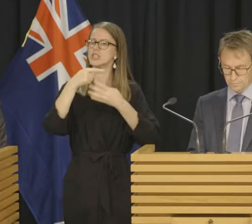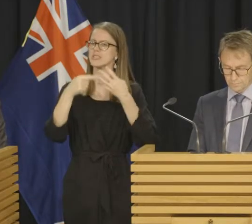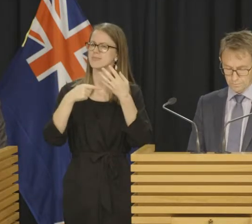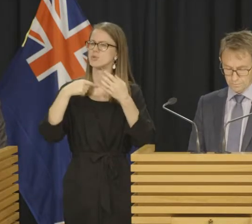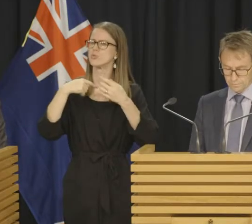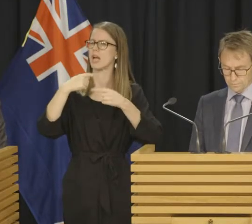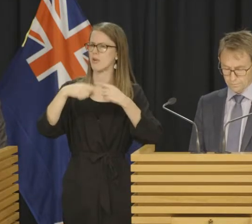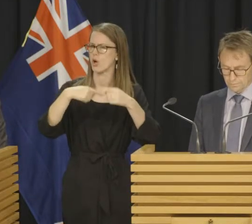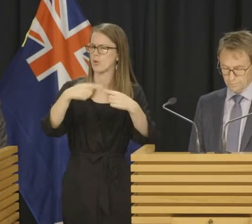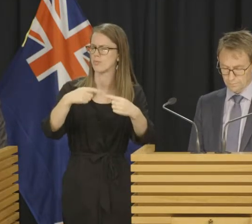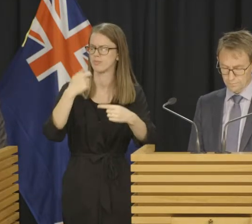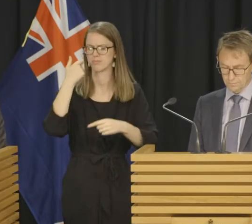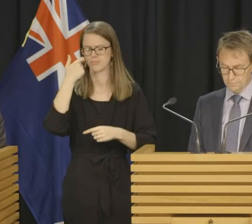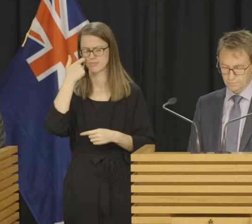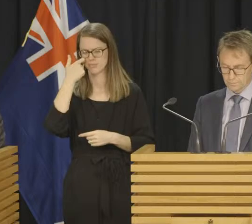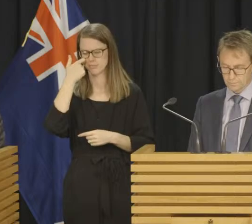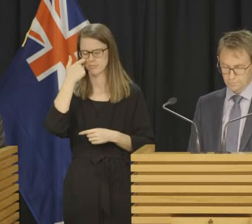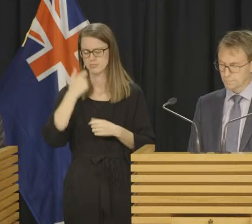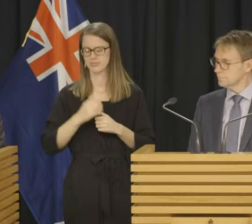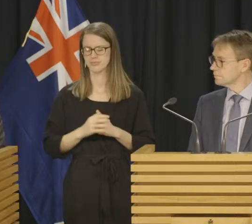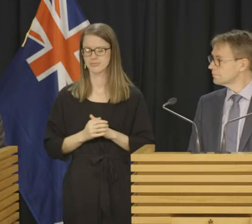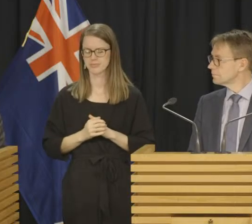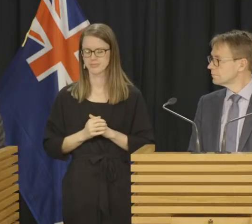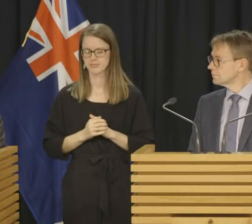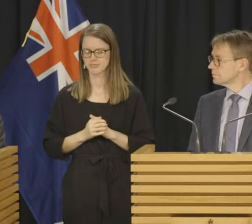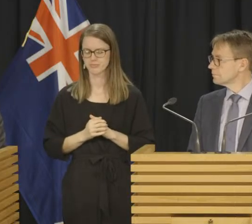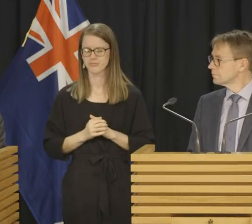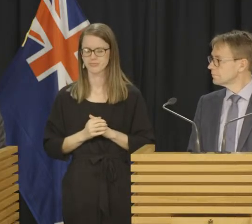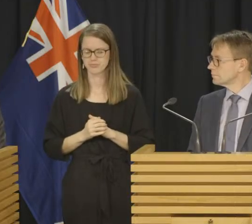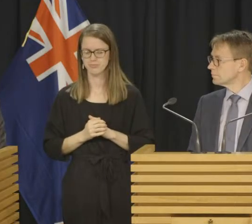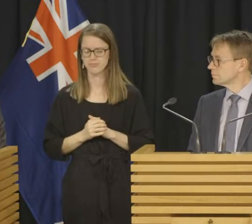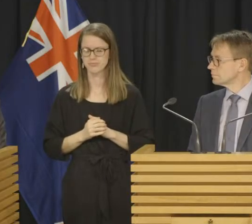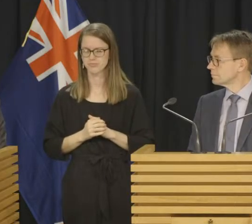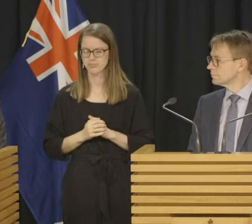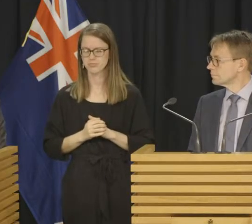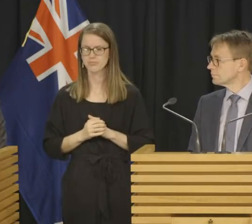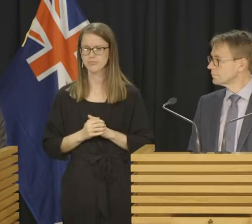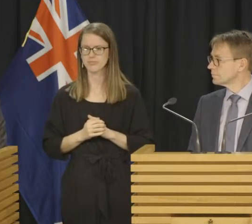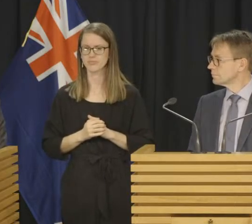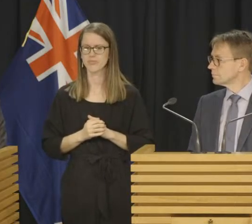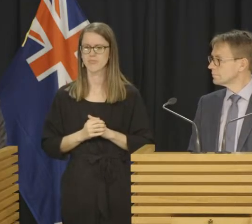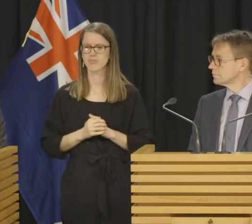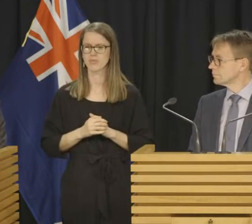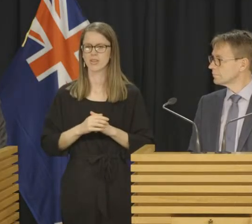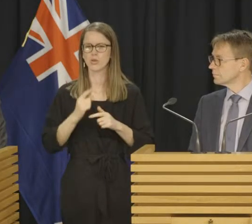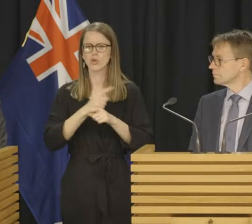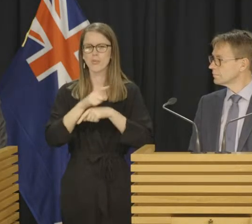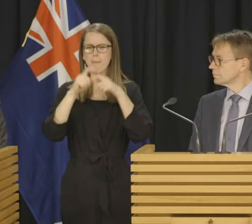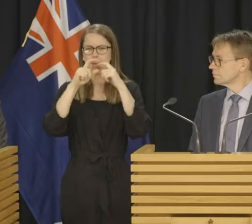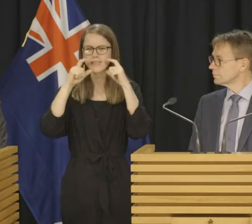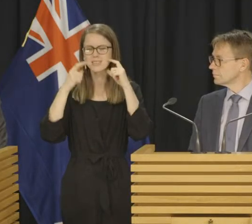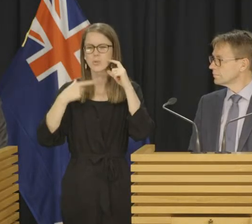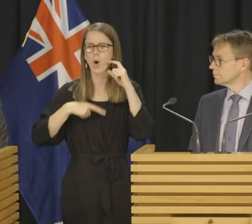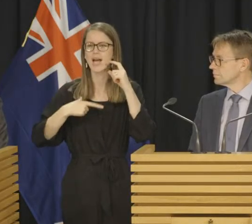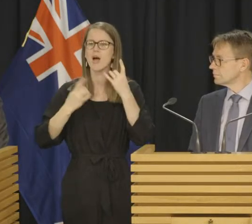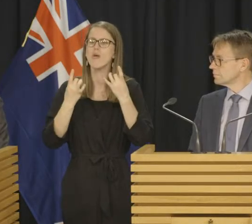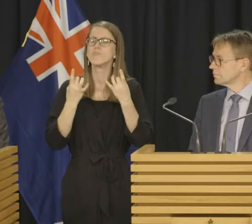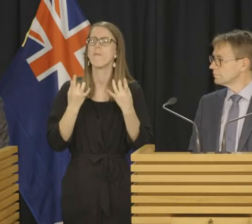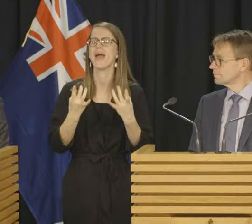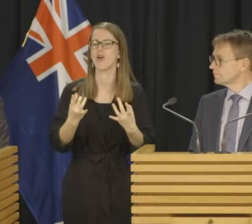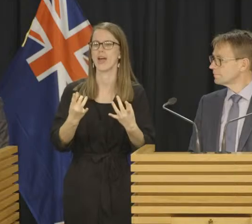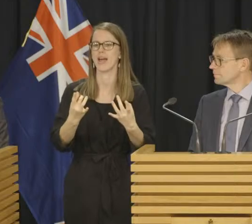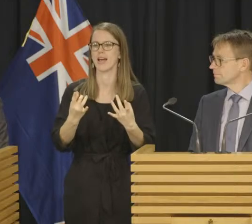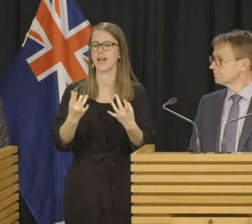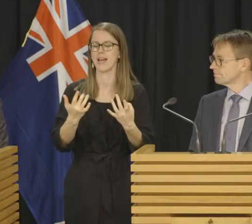to do today. I want to stress once again that this is about general preparedness. It's about being ready.